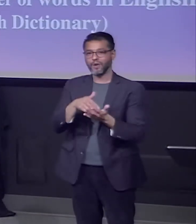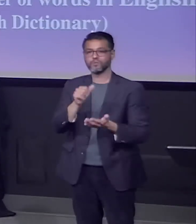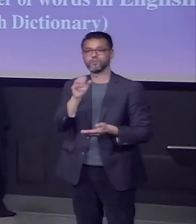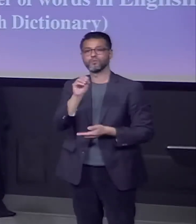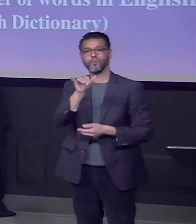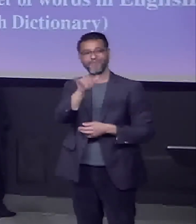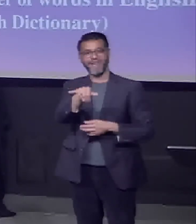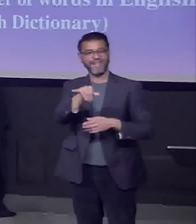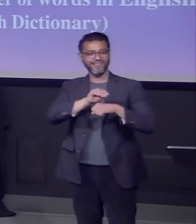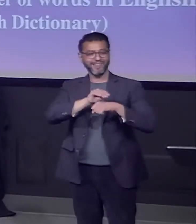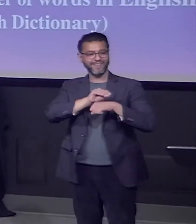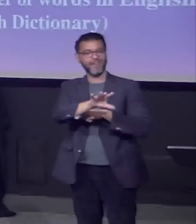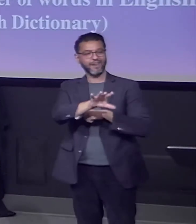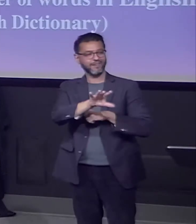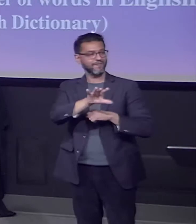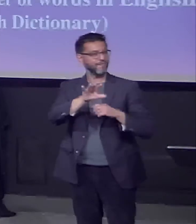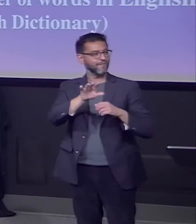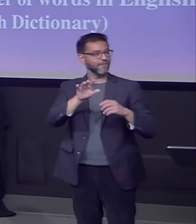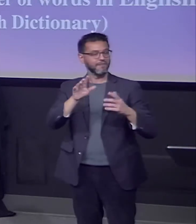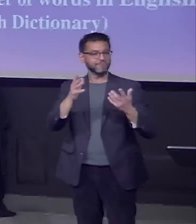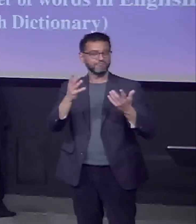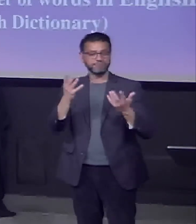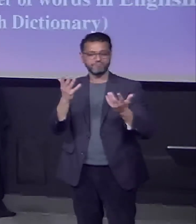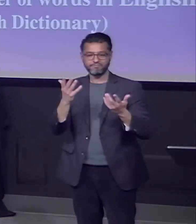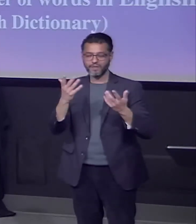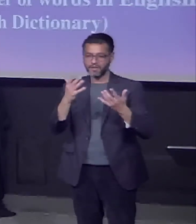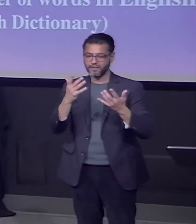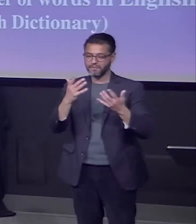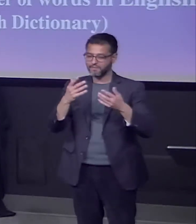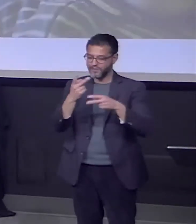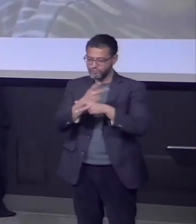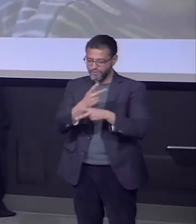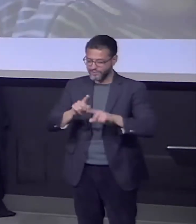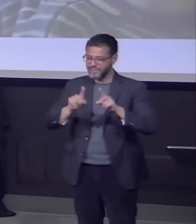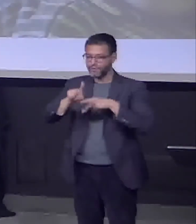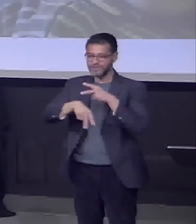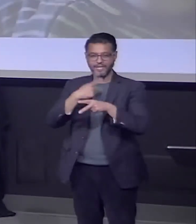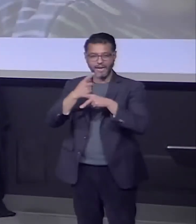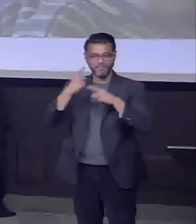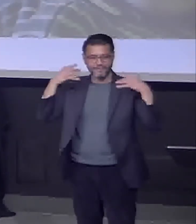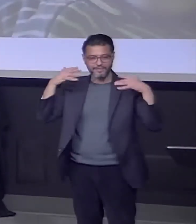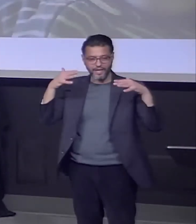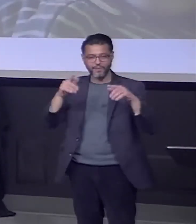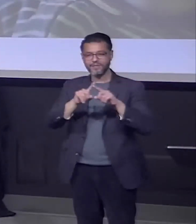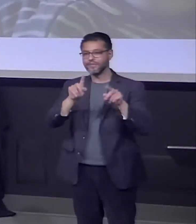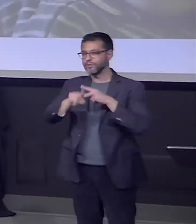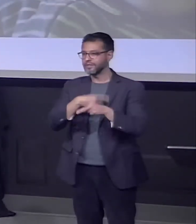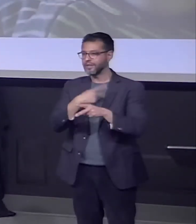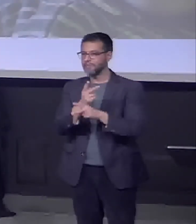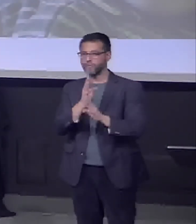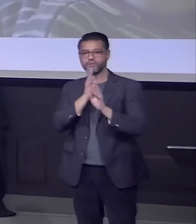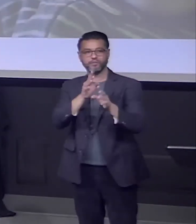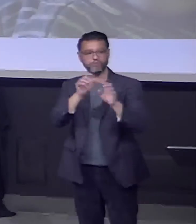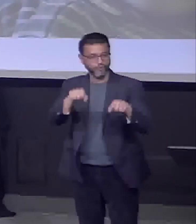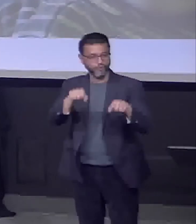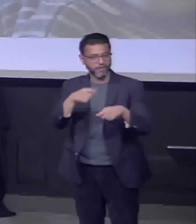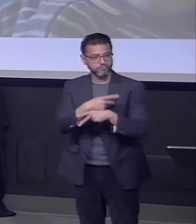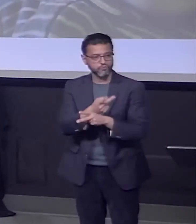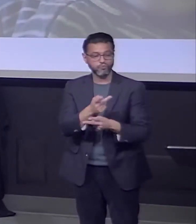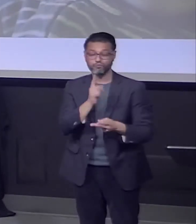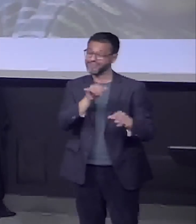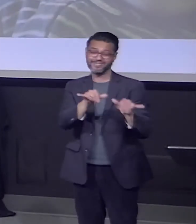this combinatorial explosion of the sounds and of the articulations that we can make. And the same thing holds to a certain